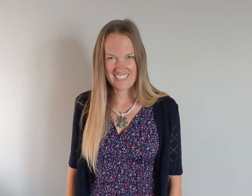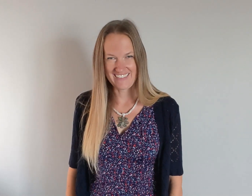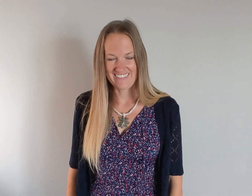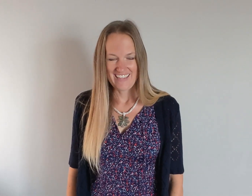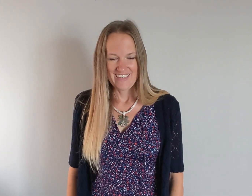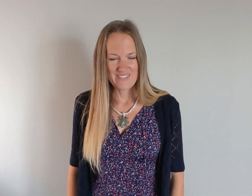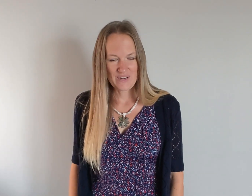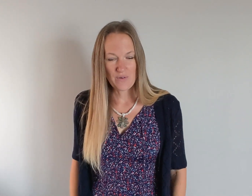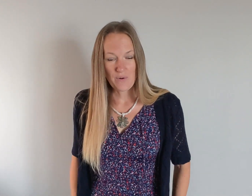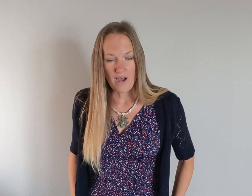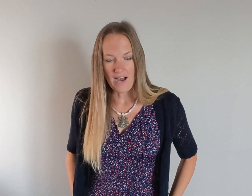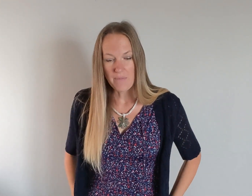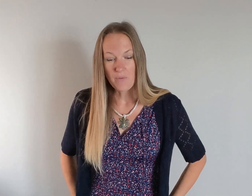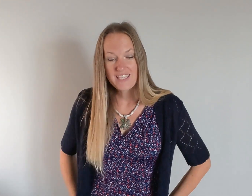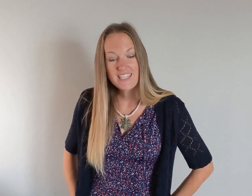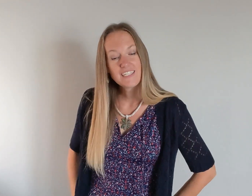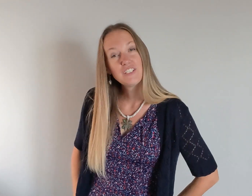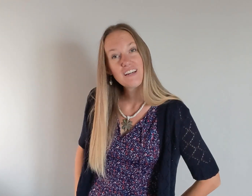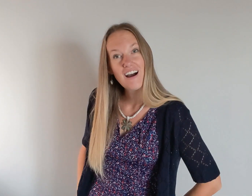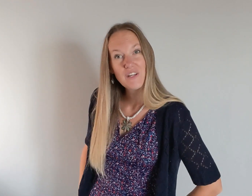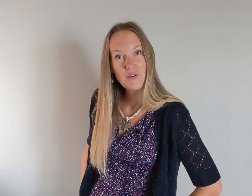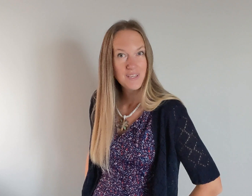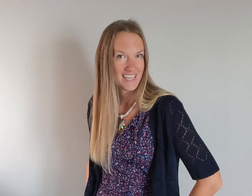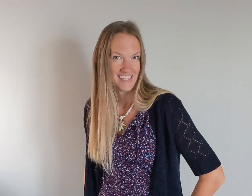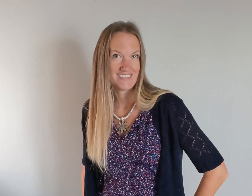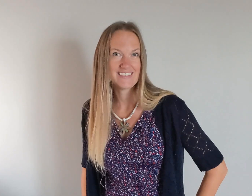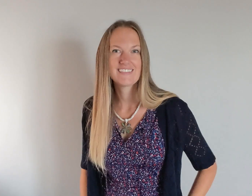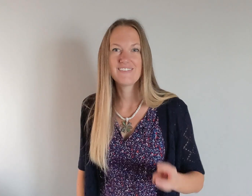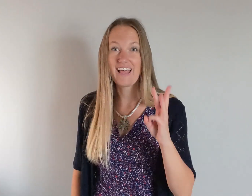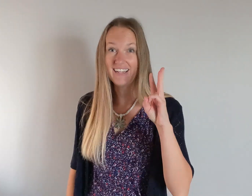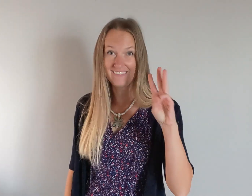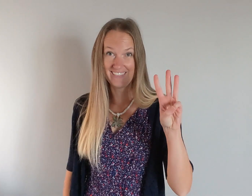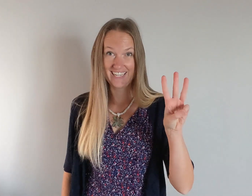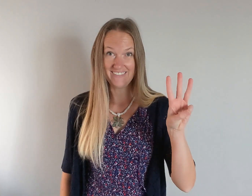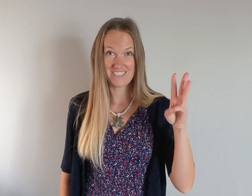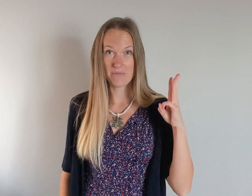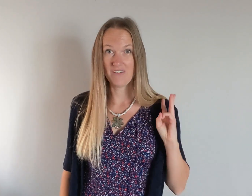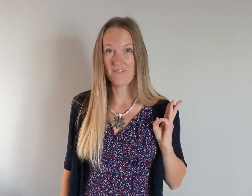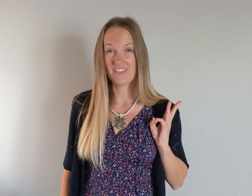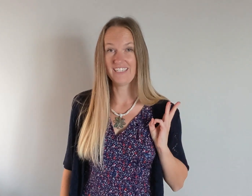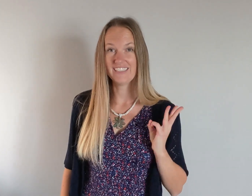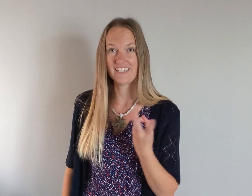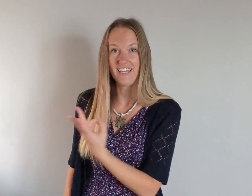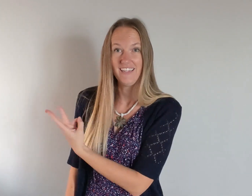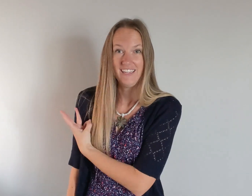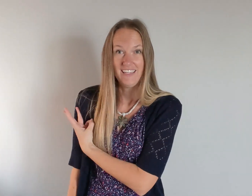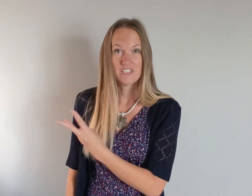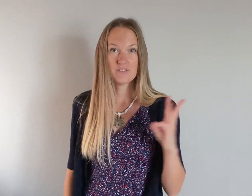2. So we sing to the God who heals. So that, once again, W that we learned yesterday, shoulder